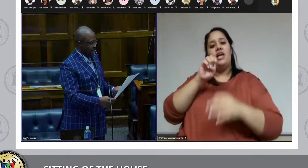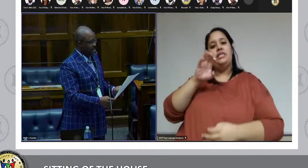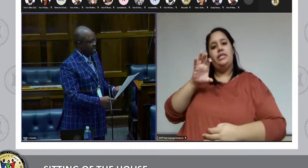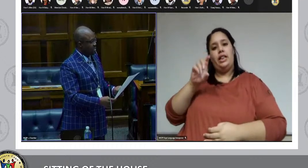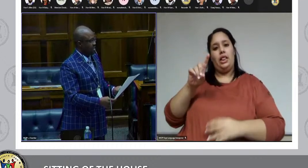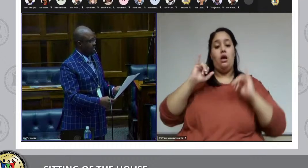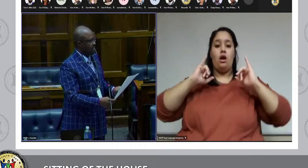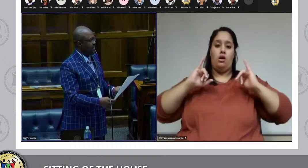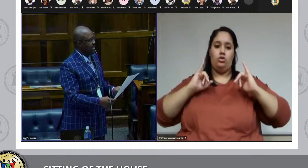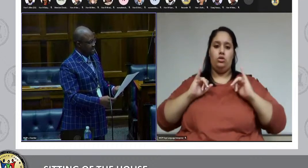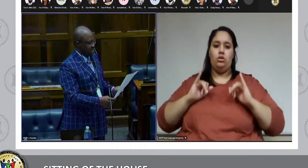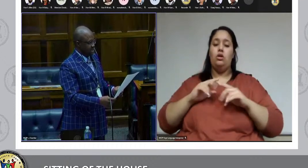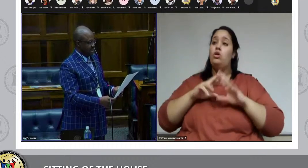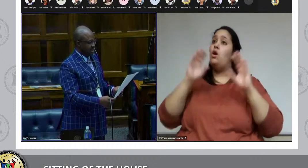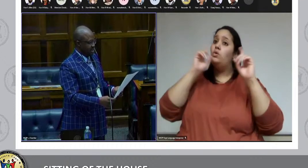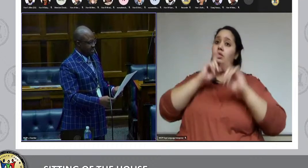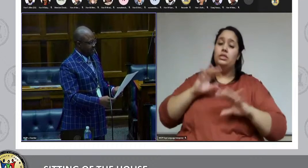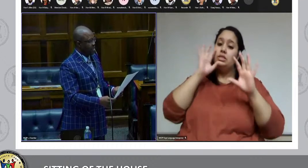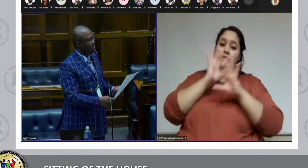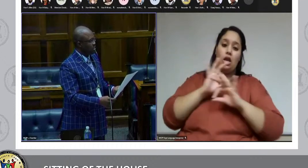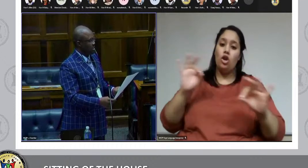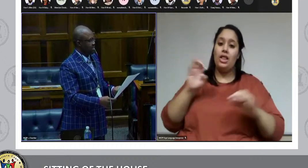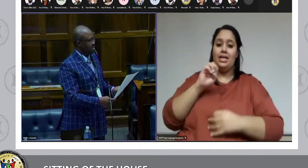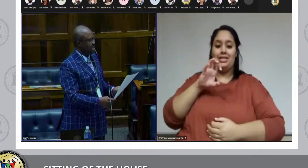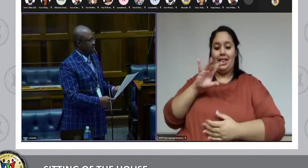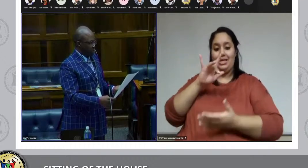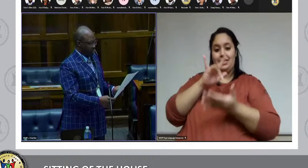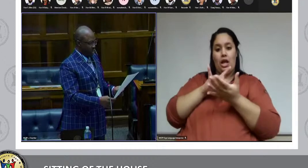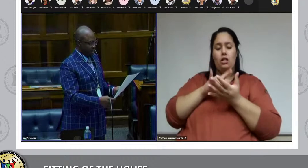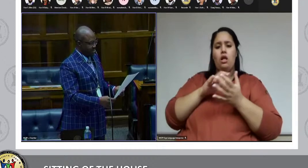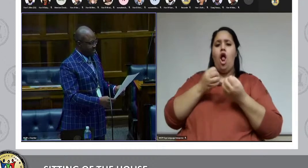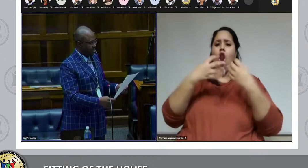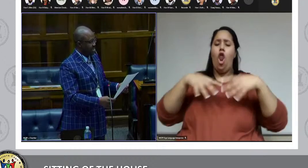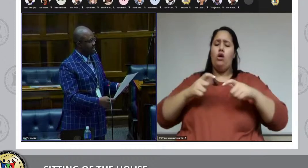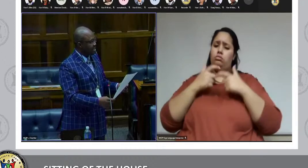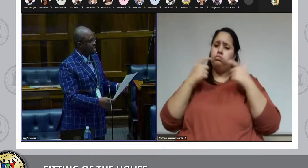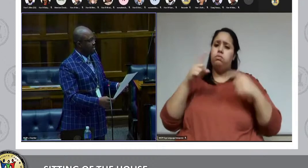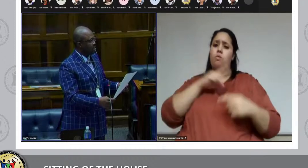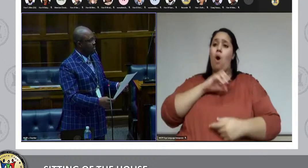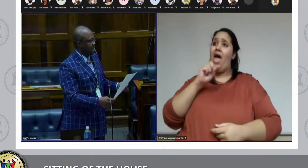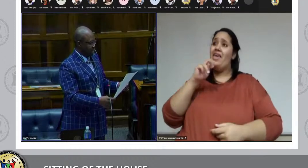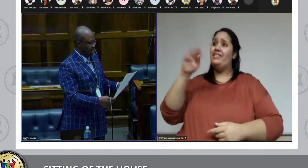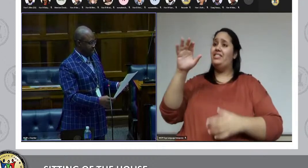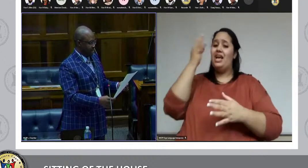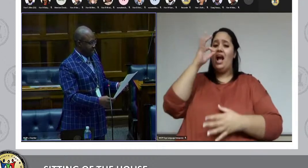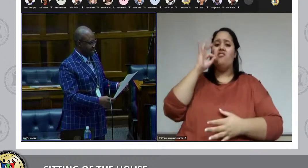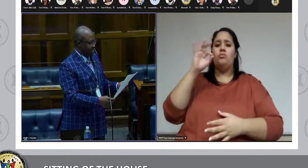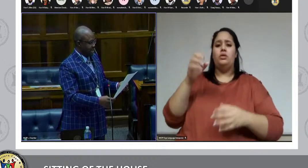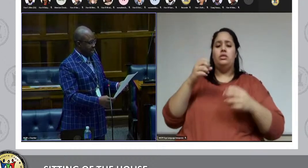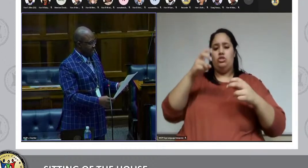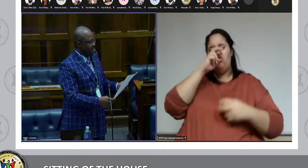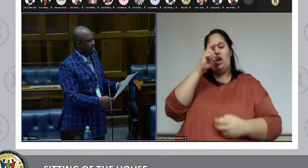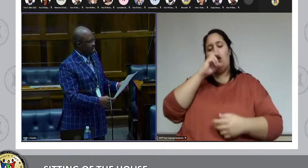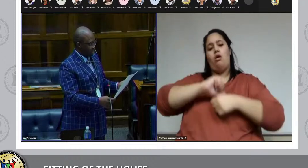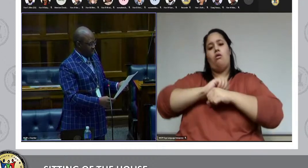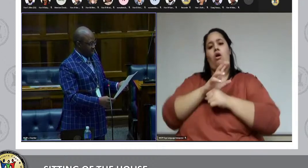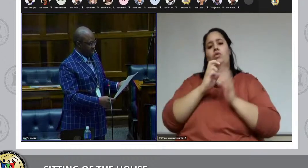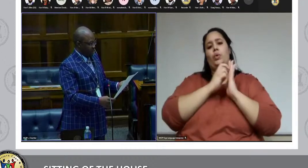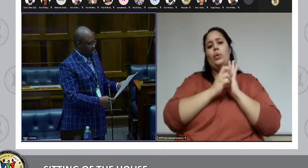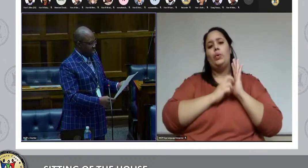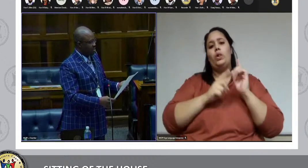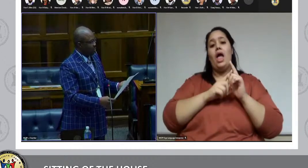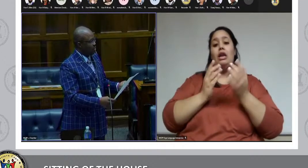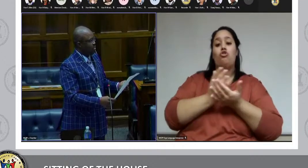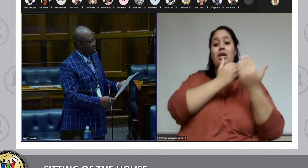urgently. It is no secret that the ECD Centre has suffered huge losses due to the ANC government's stringent COVID-19 regulations, and their